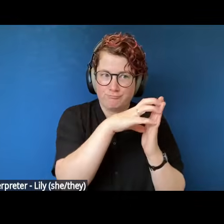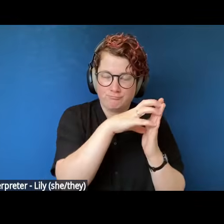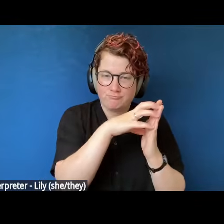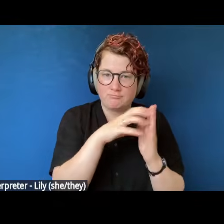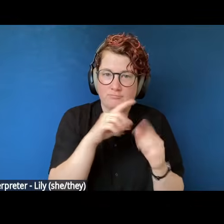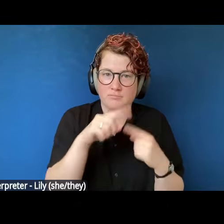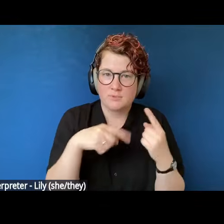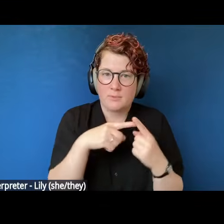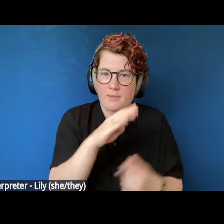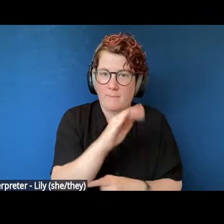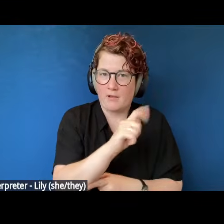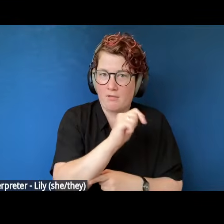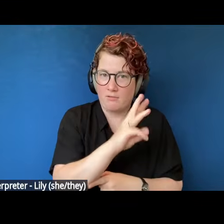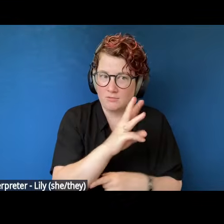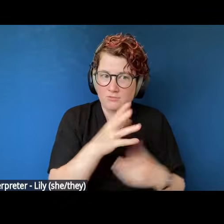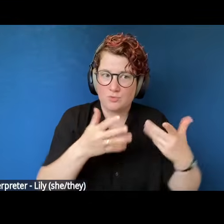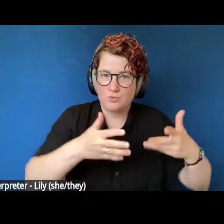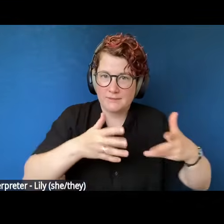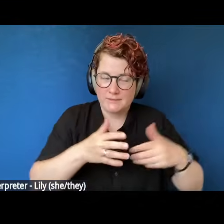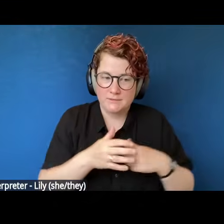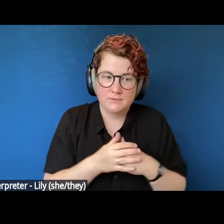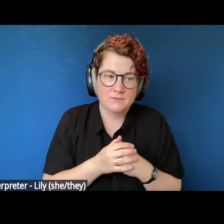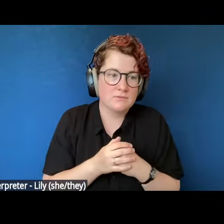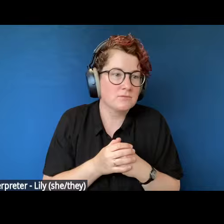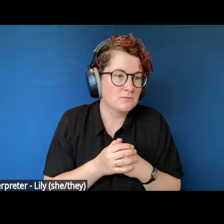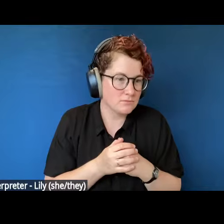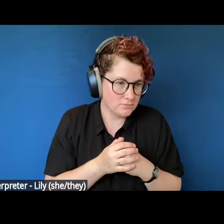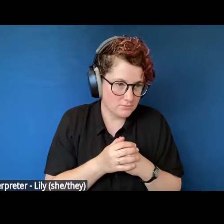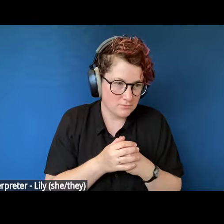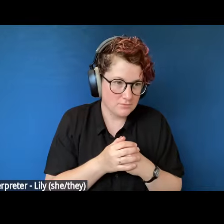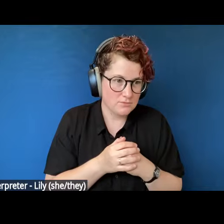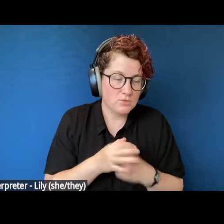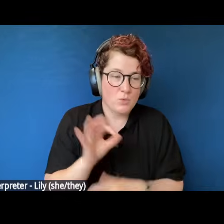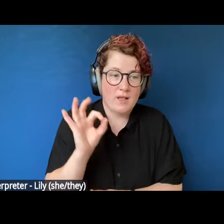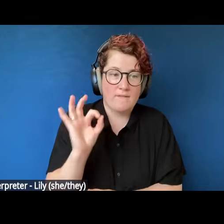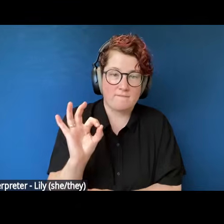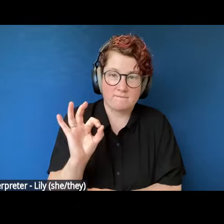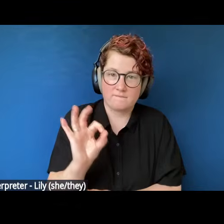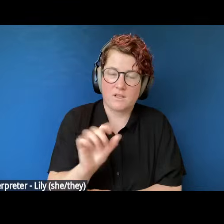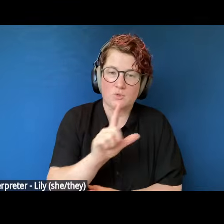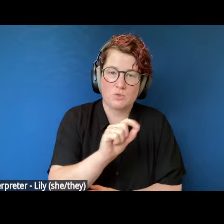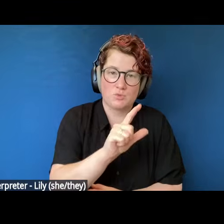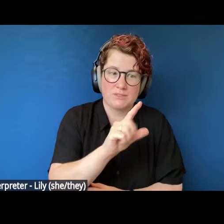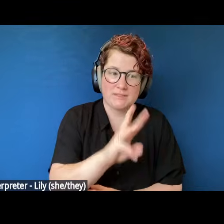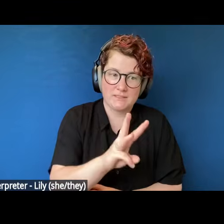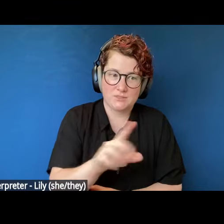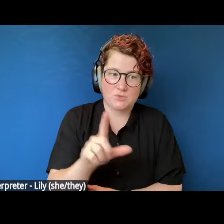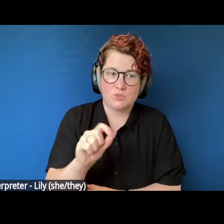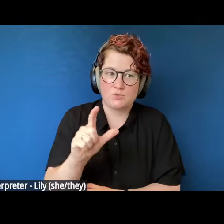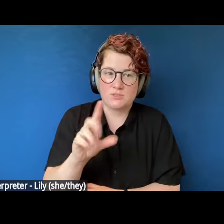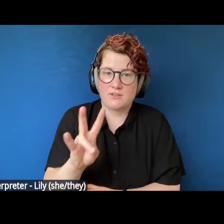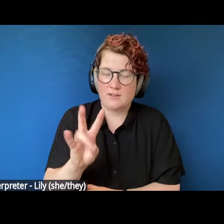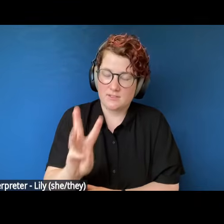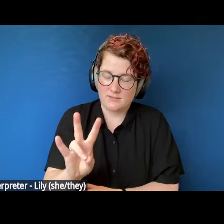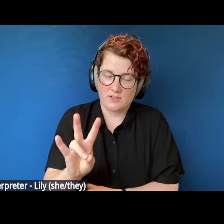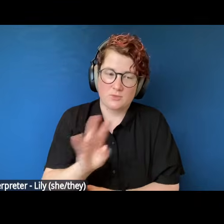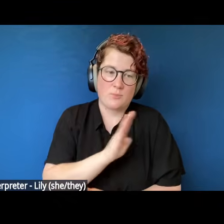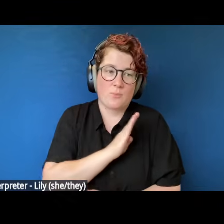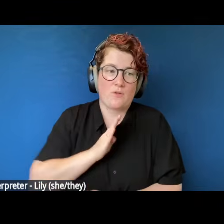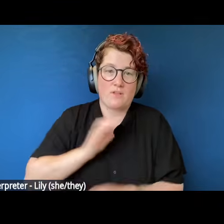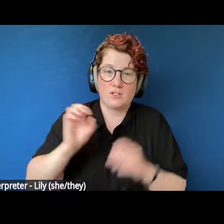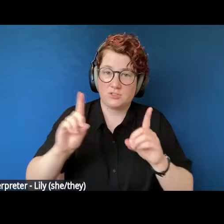And so we find ourselves at F, the 2026-2027 Board of Education meeting